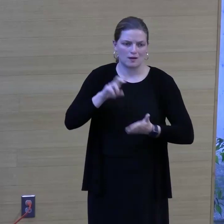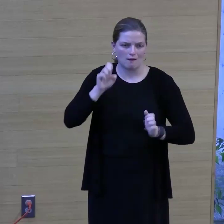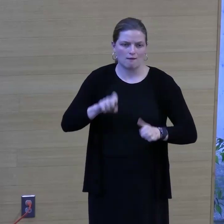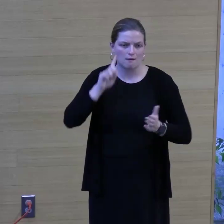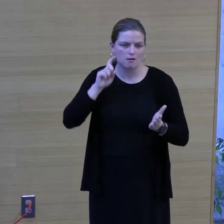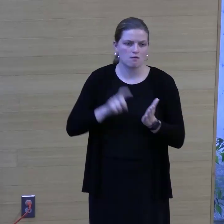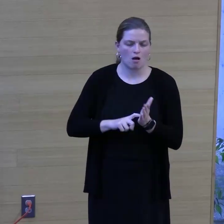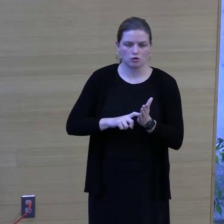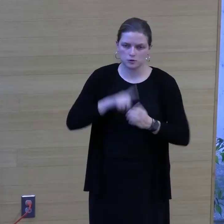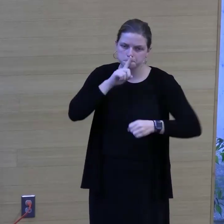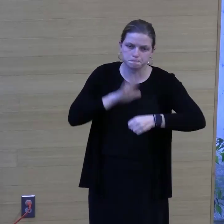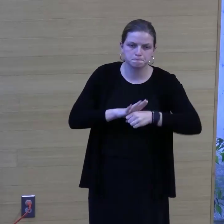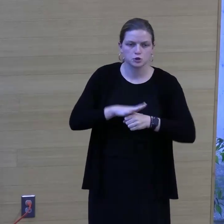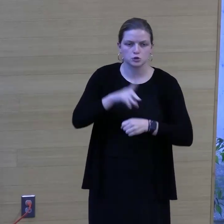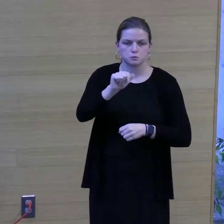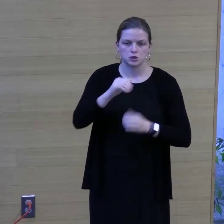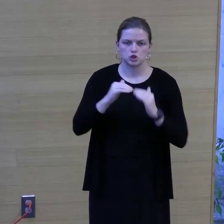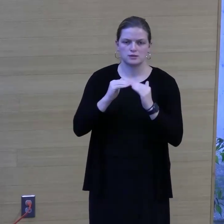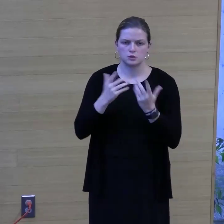and commit to disability justice?